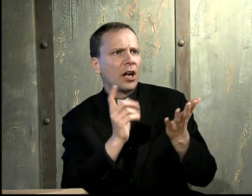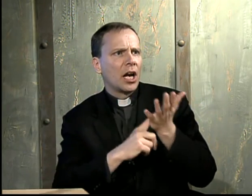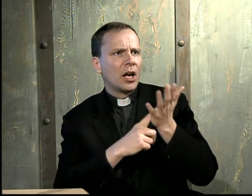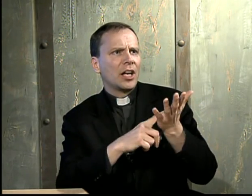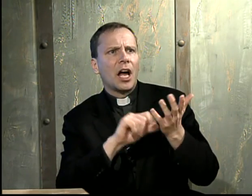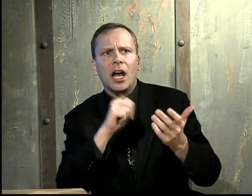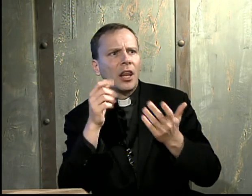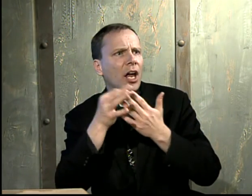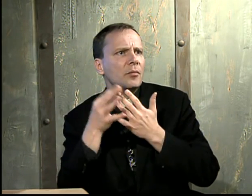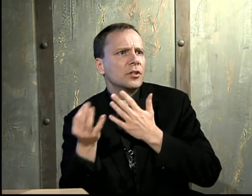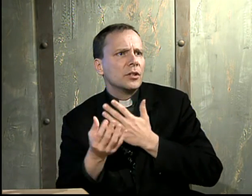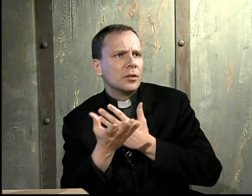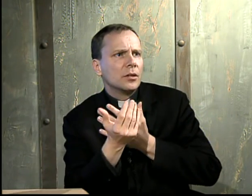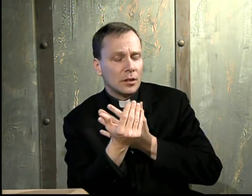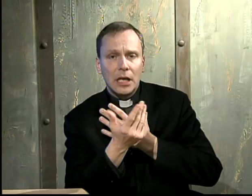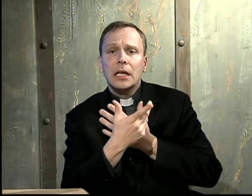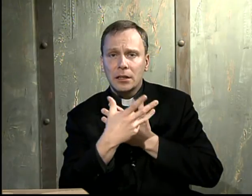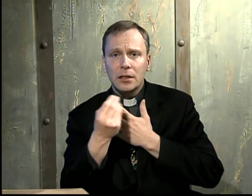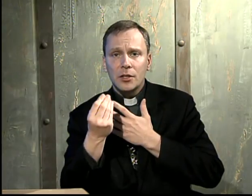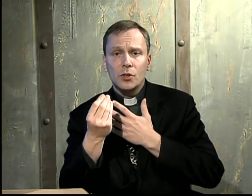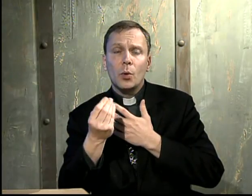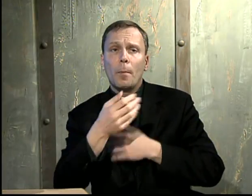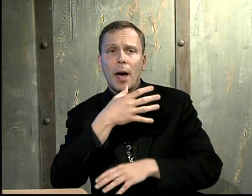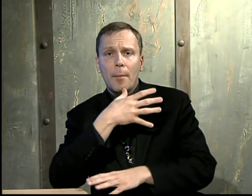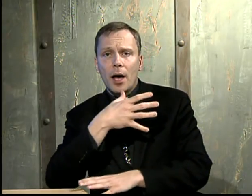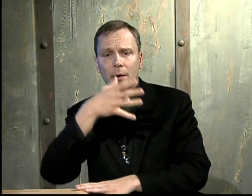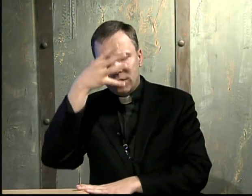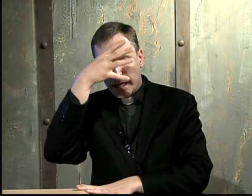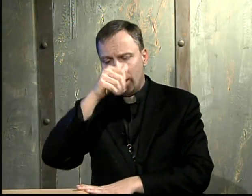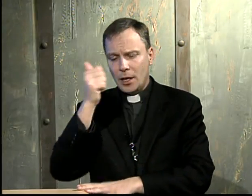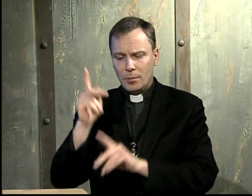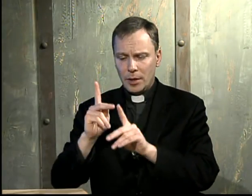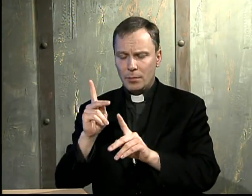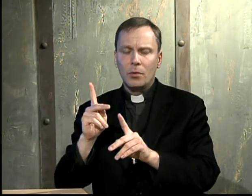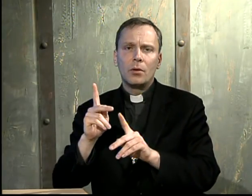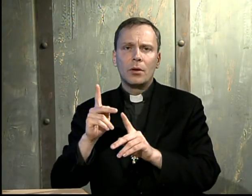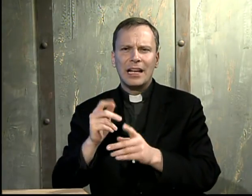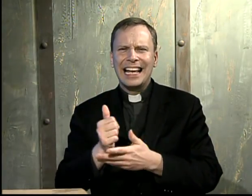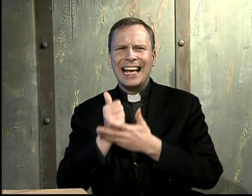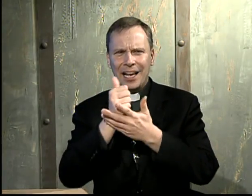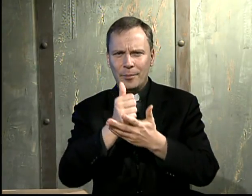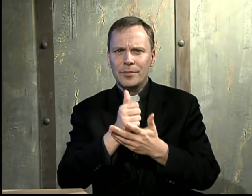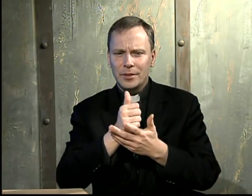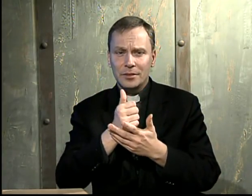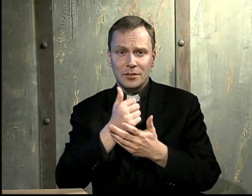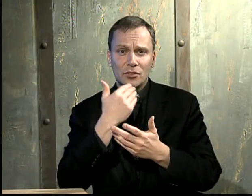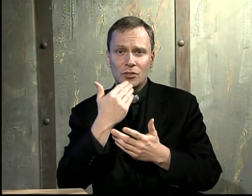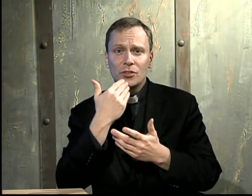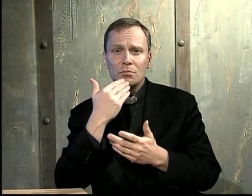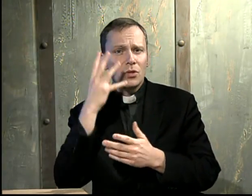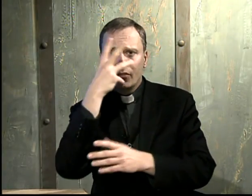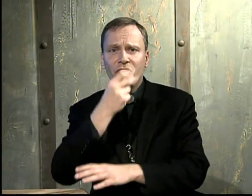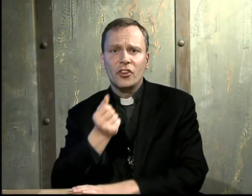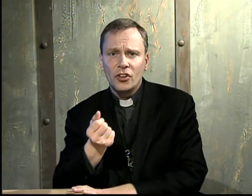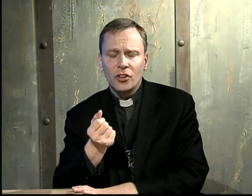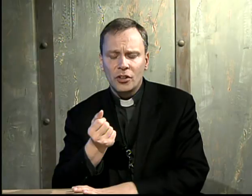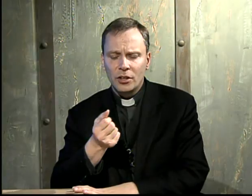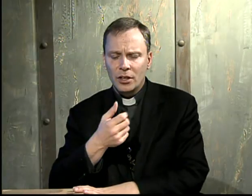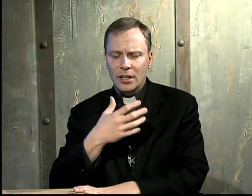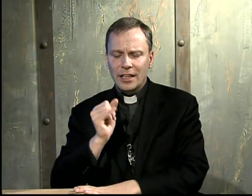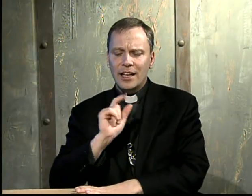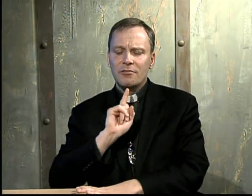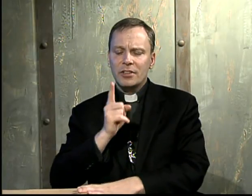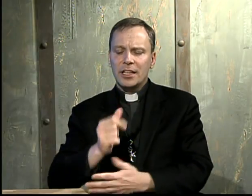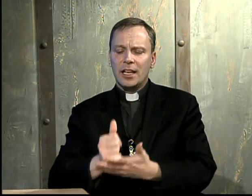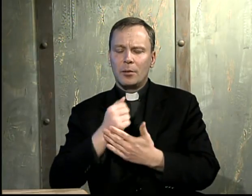for help. And they were interested in the options that were available, and my parents were able to help them. And